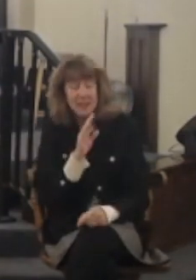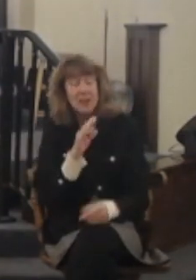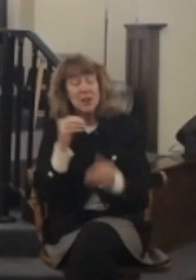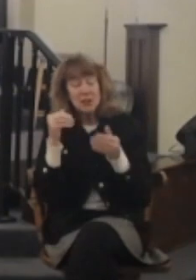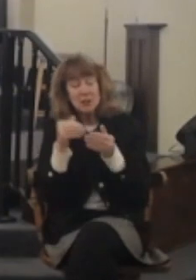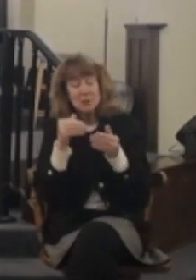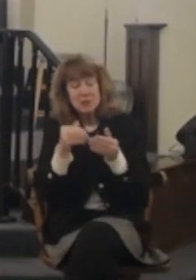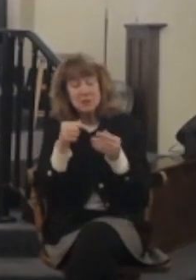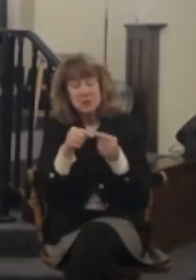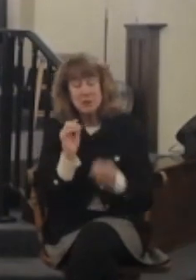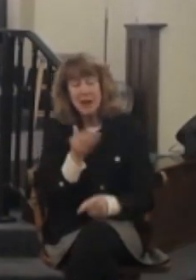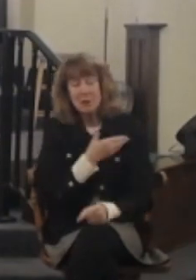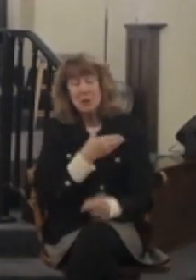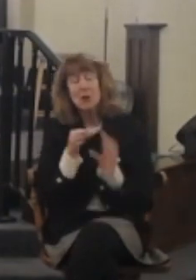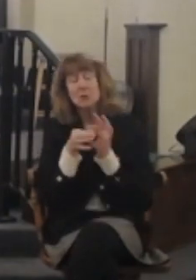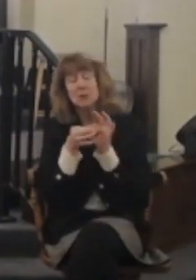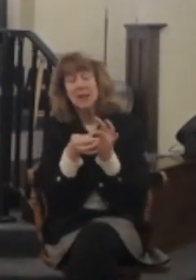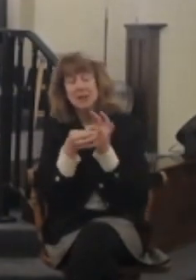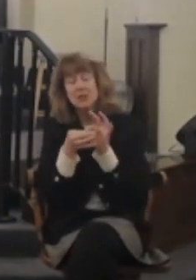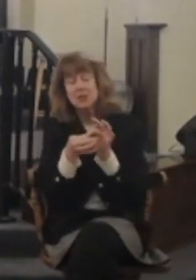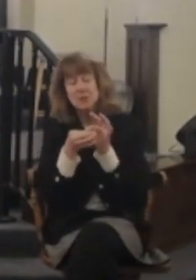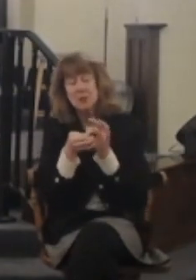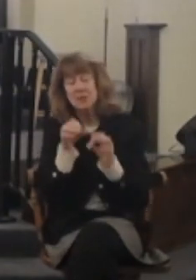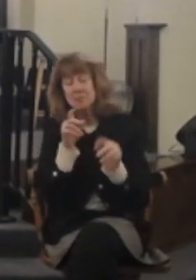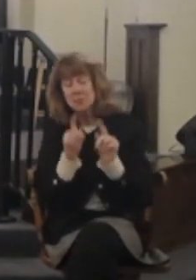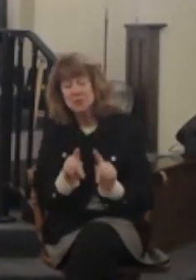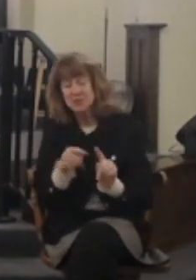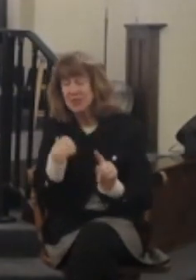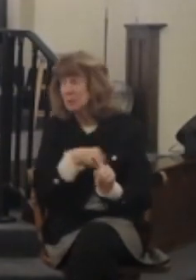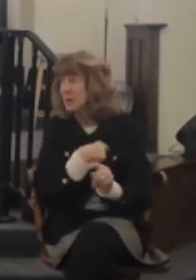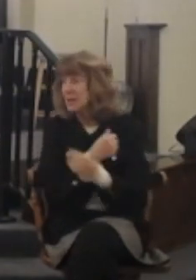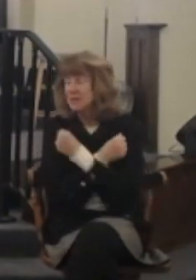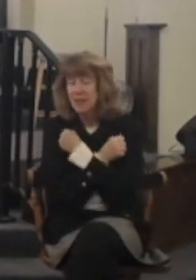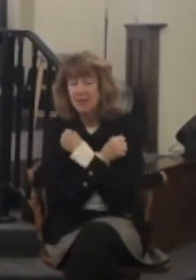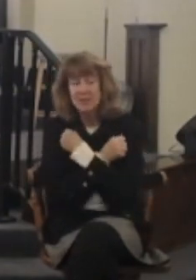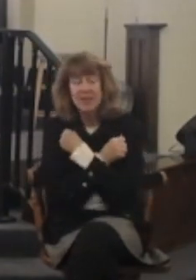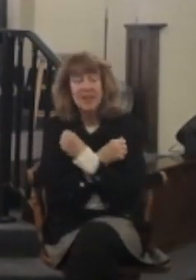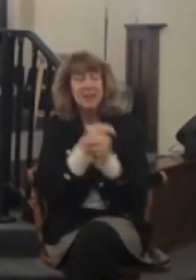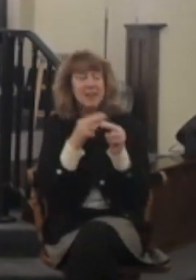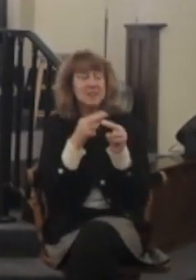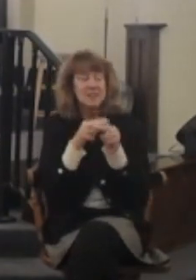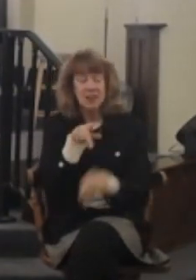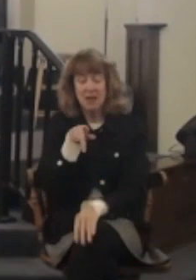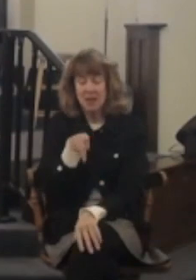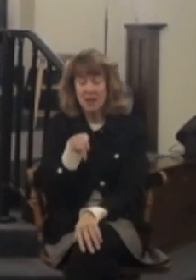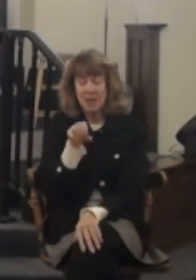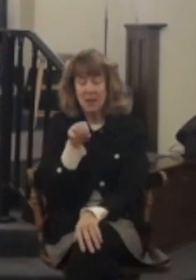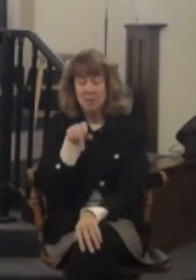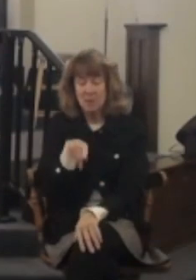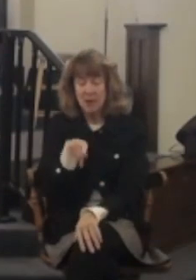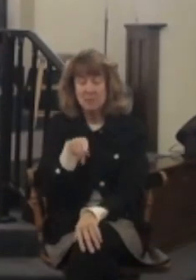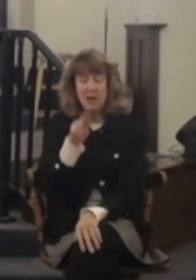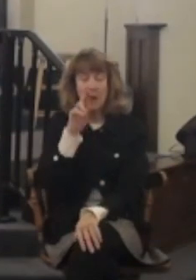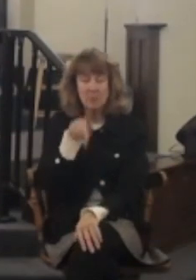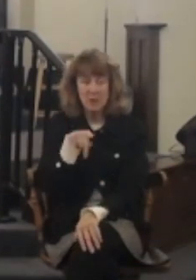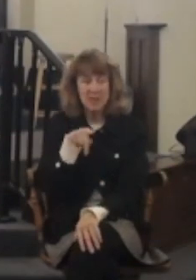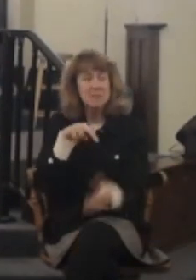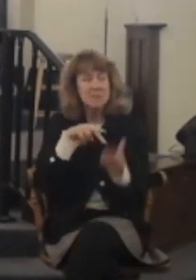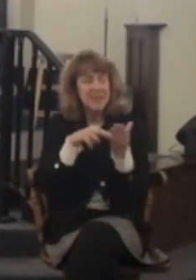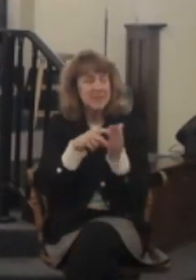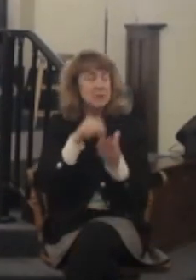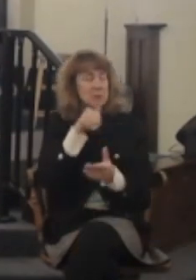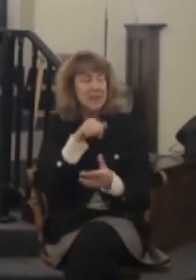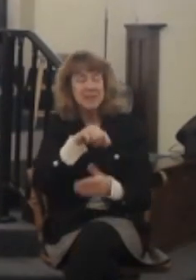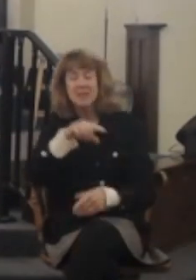in our relationship with the person that we love. So the pop-up part means it is not always going to be at the same place.